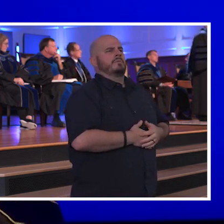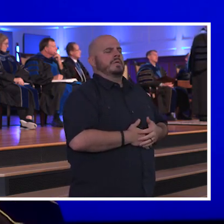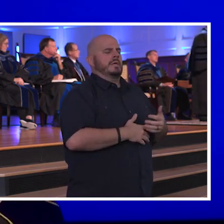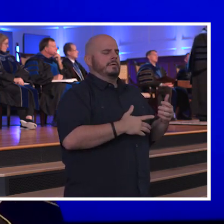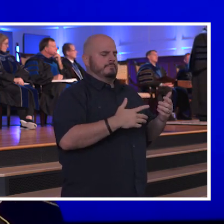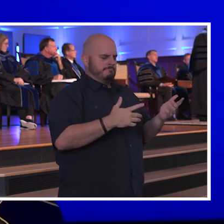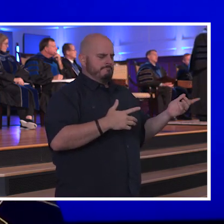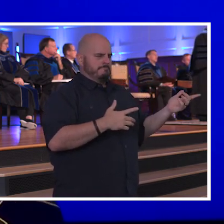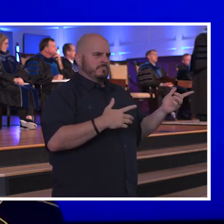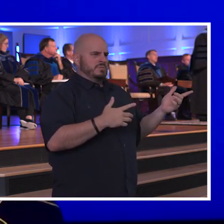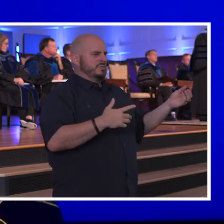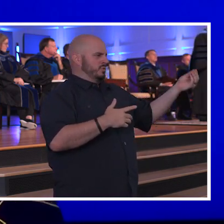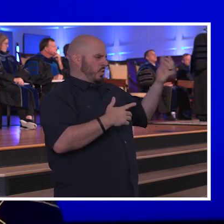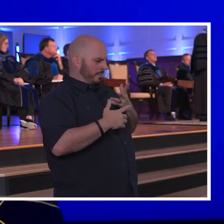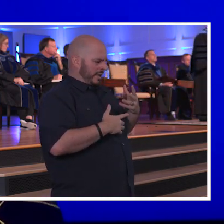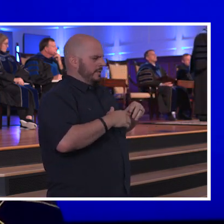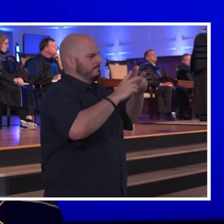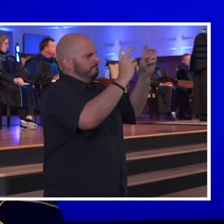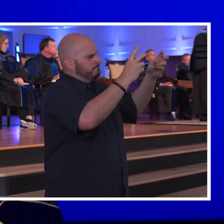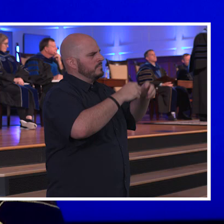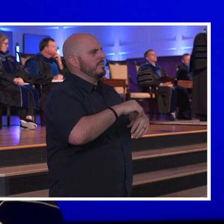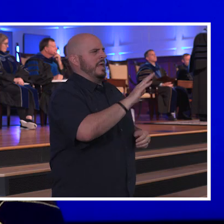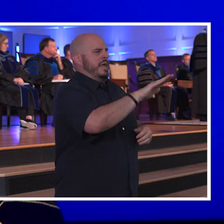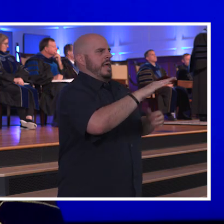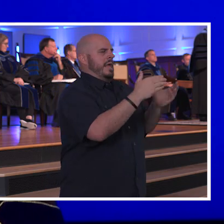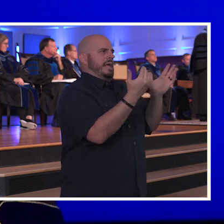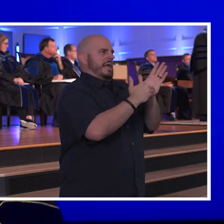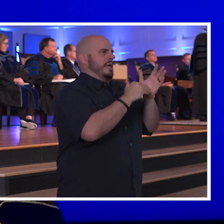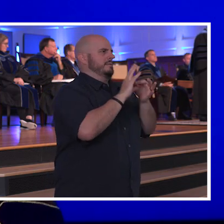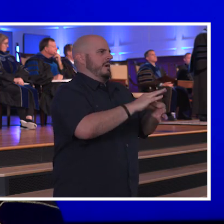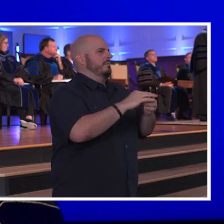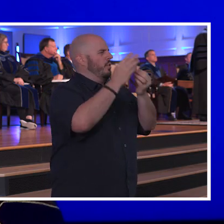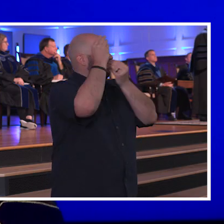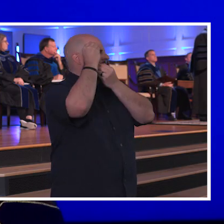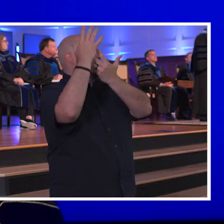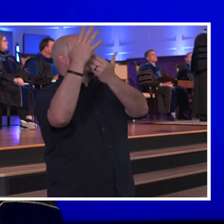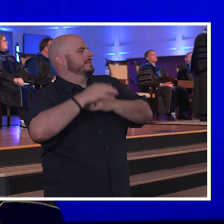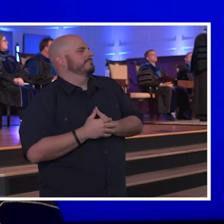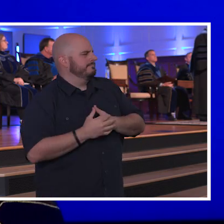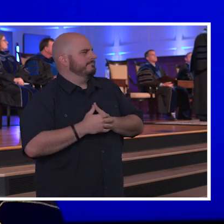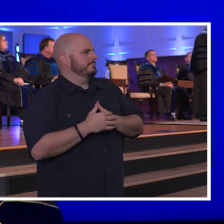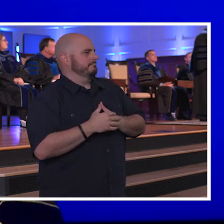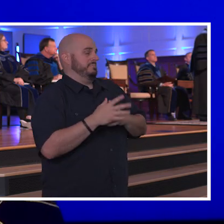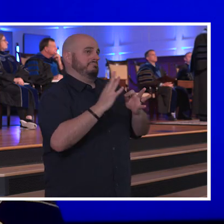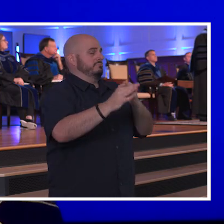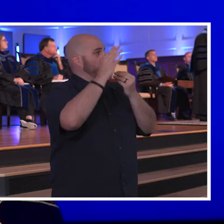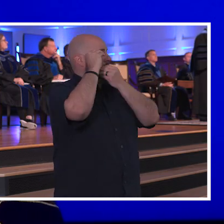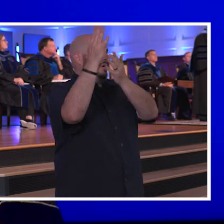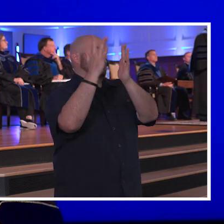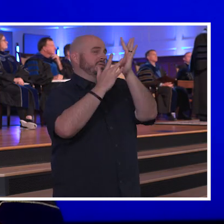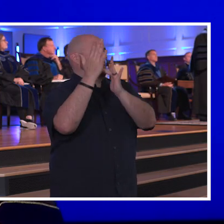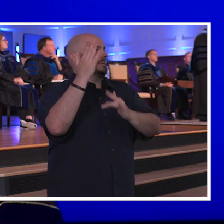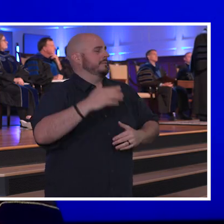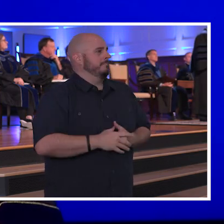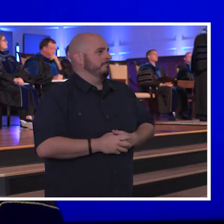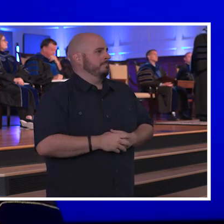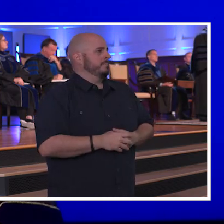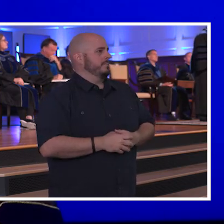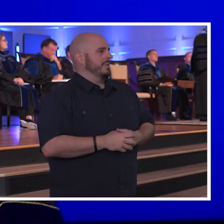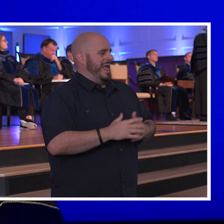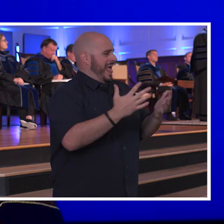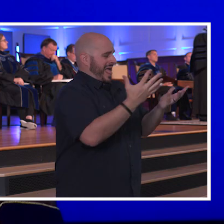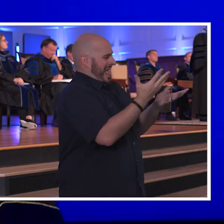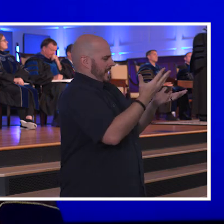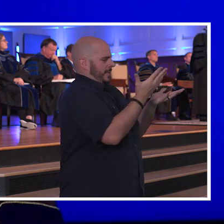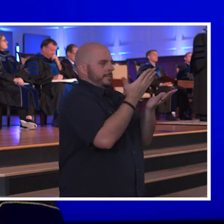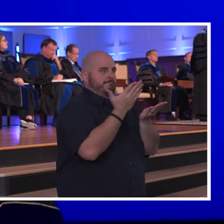me, quote, "It's again all about obedience. We simply obey Jesus. Turn things over to the Lord. Be